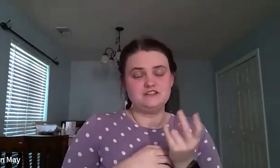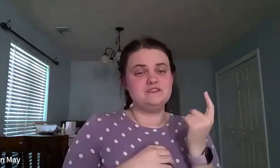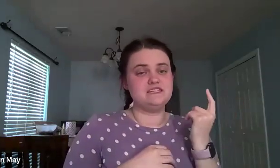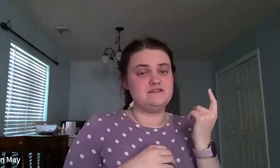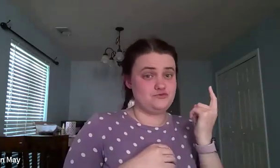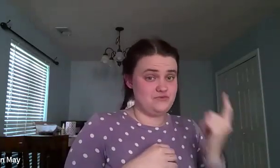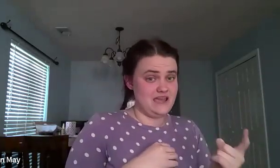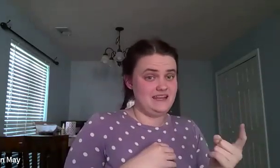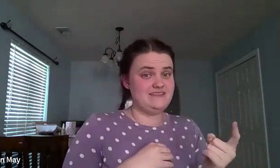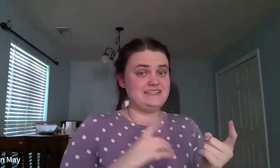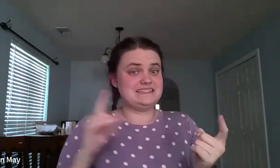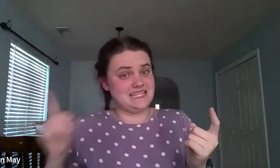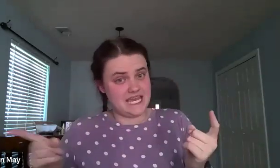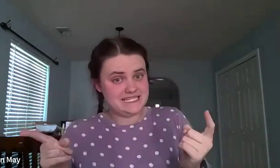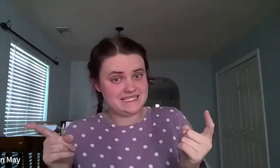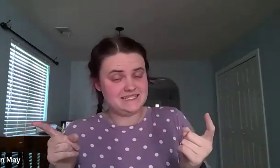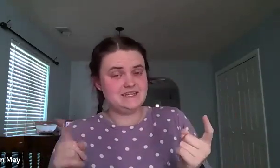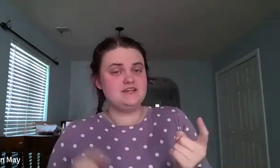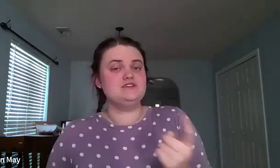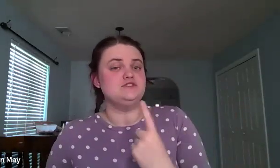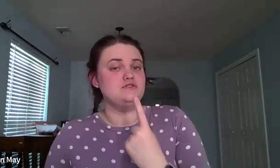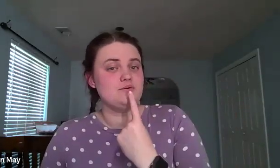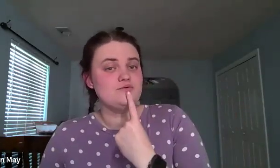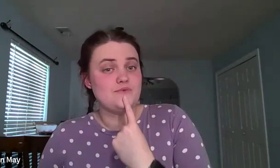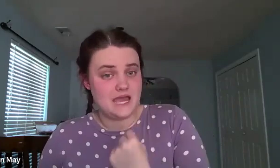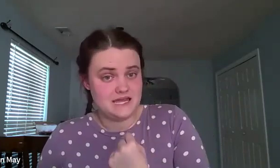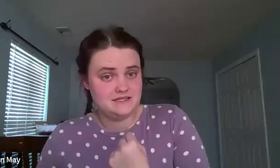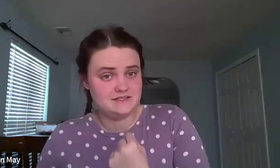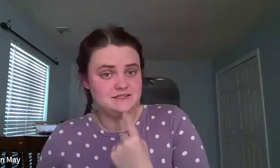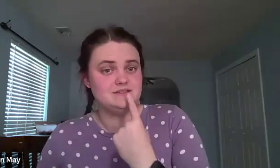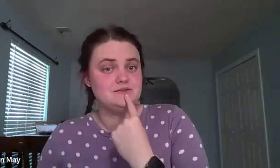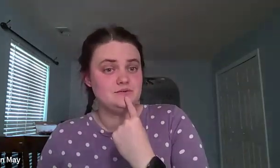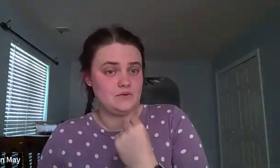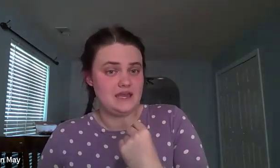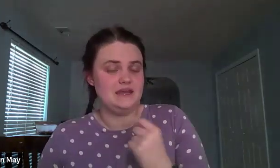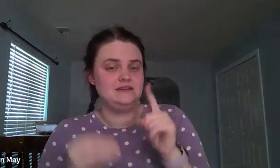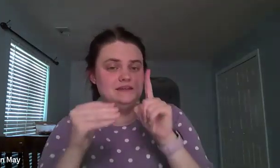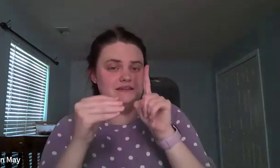going to be the sign for red and then slice. So you'll go red, red,